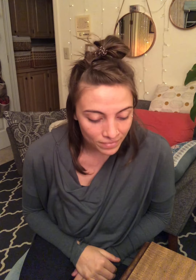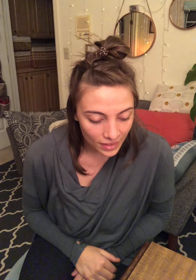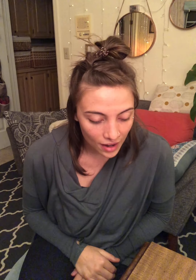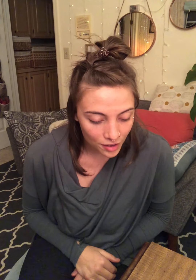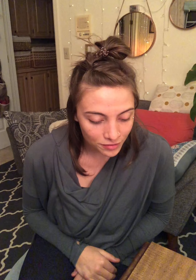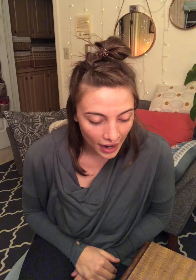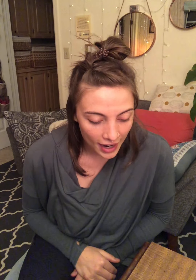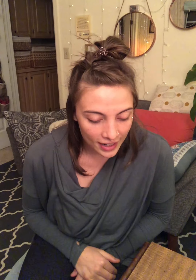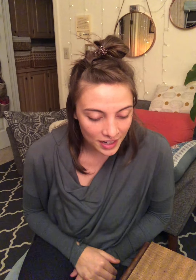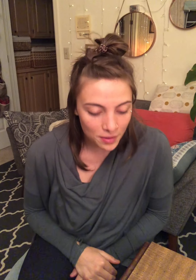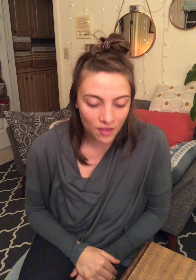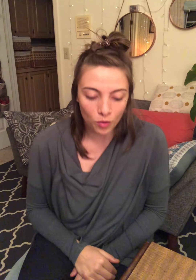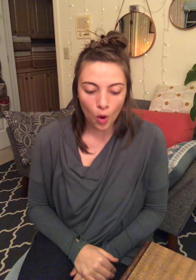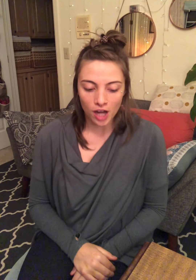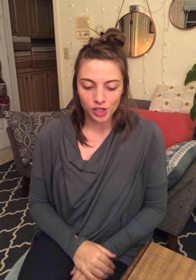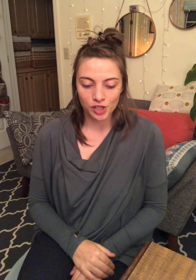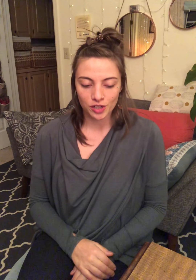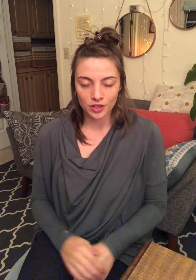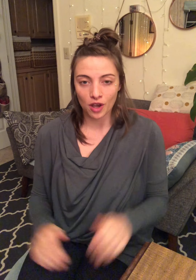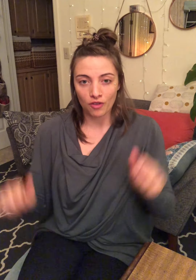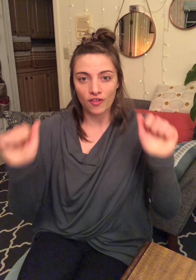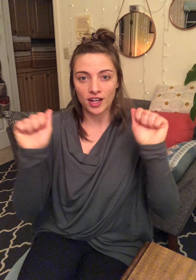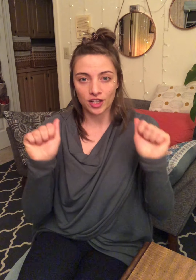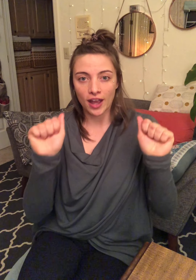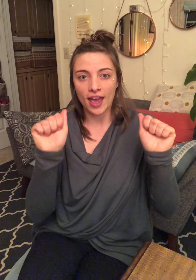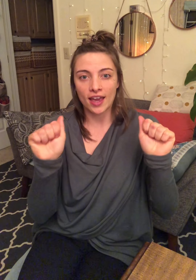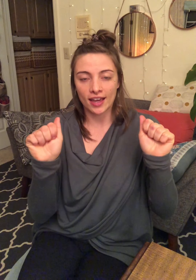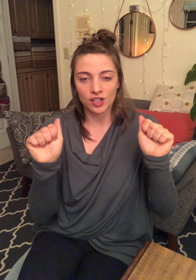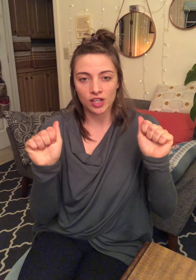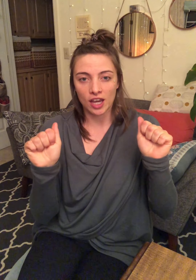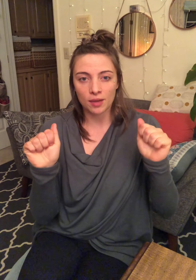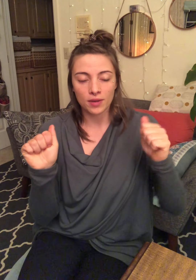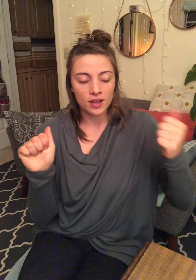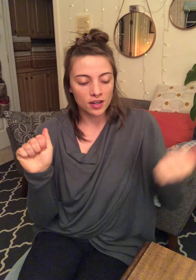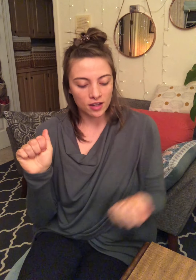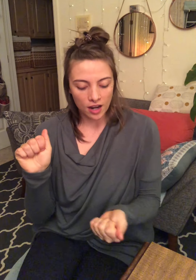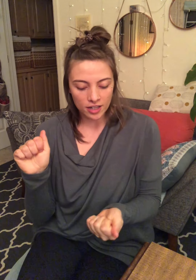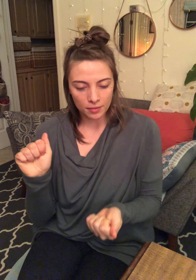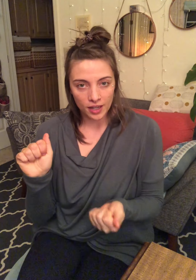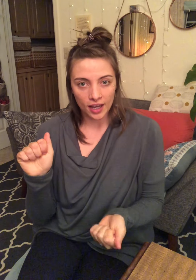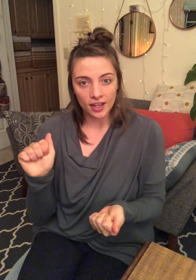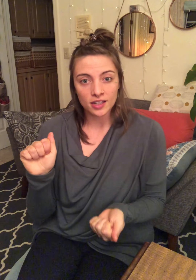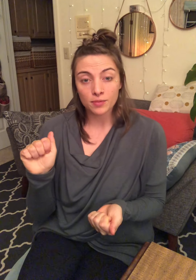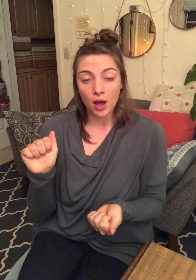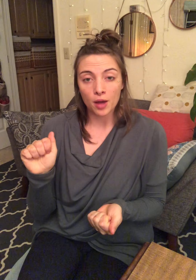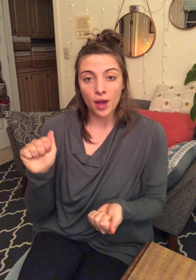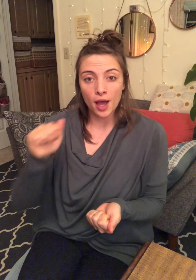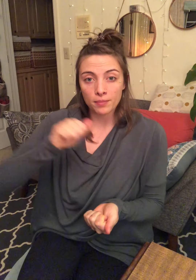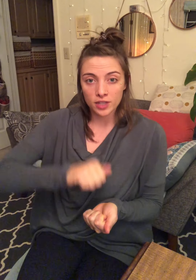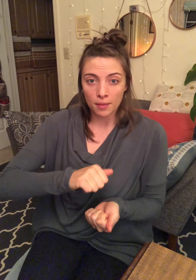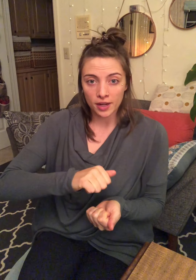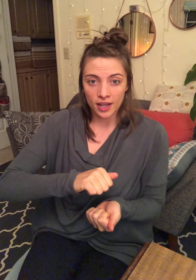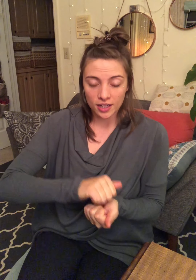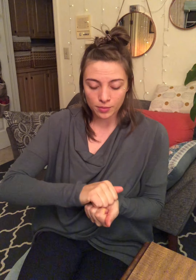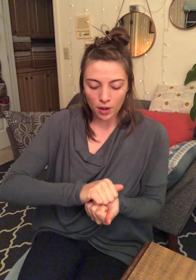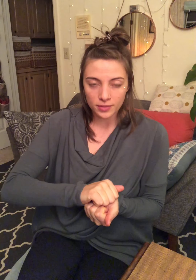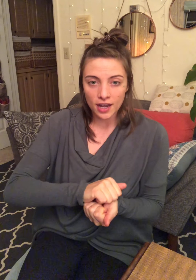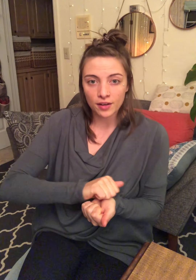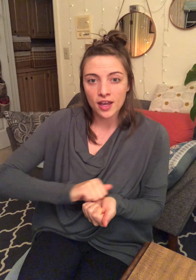All right, next we have wash. So find your A hand shape. Non-dominant hand is palm up, dominant hand is palm down, and